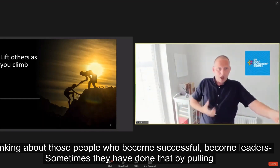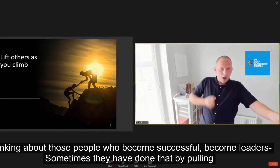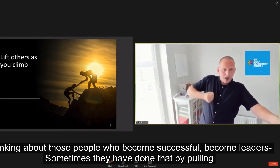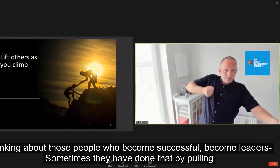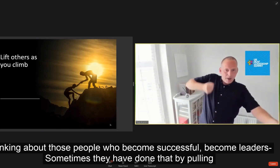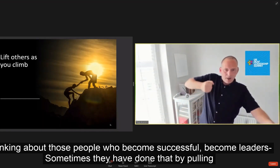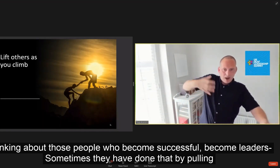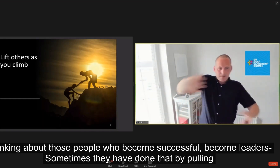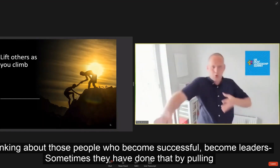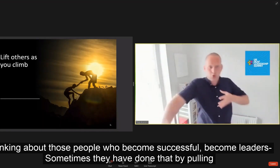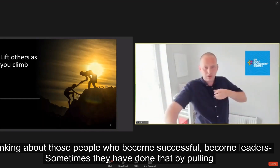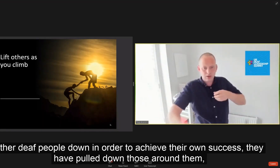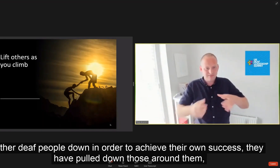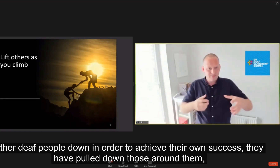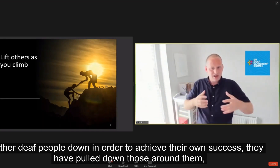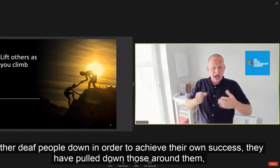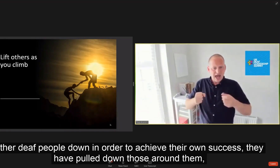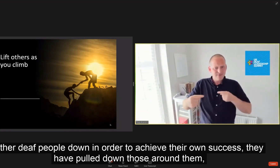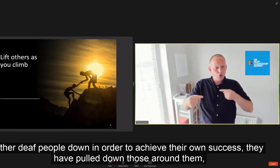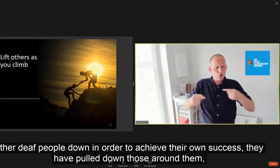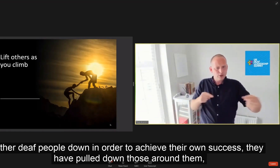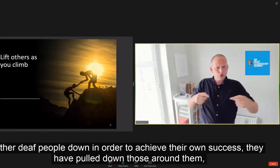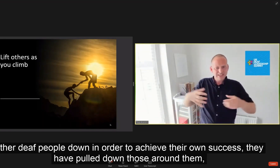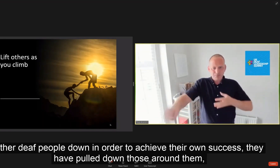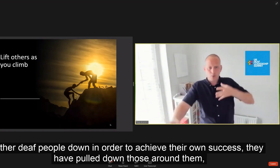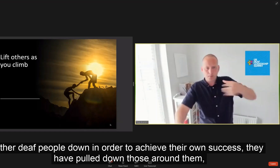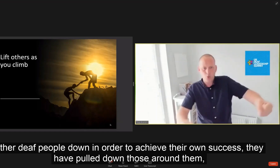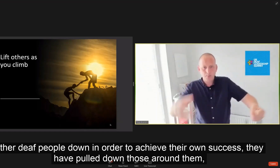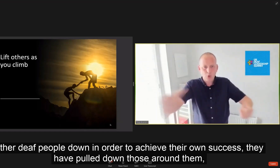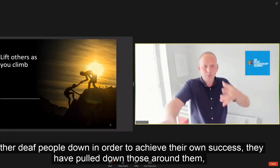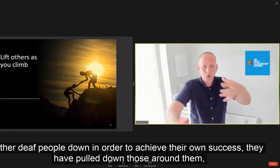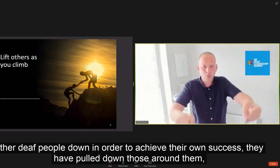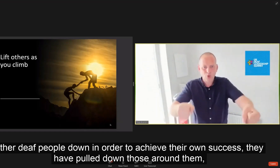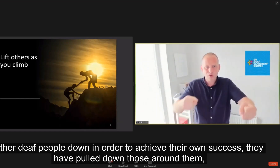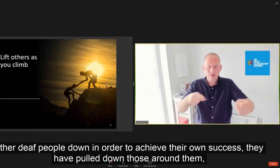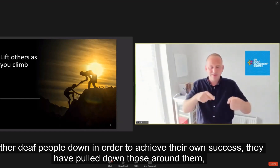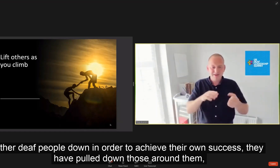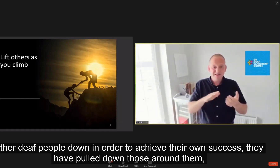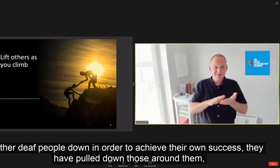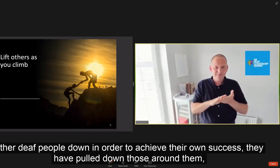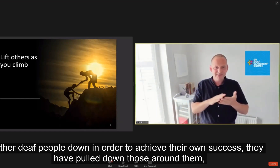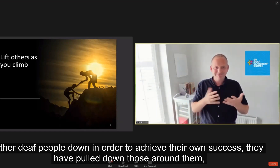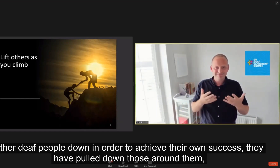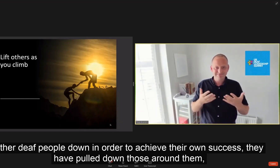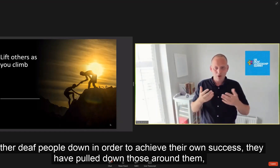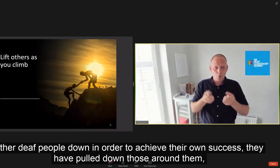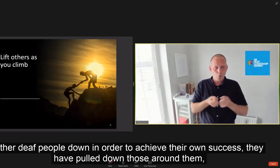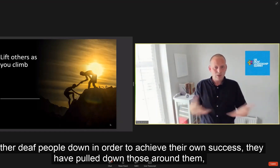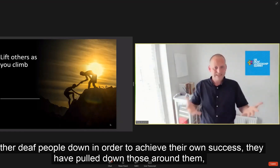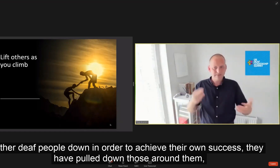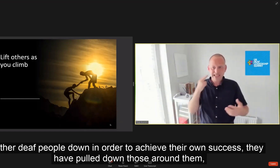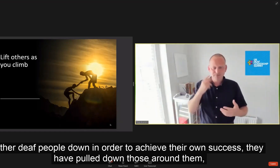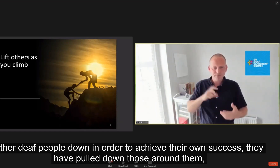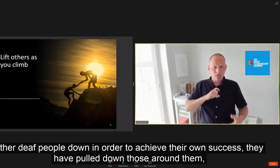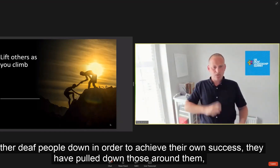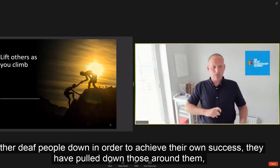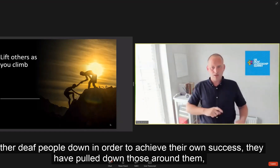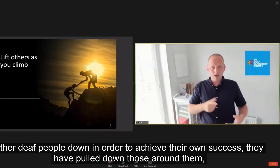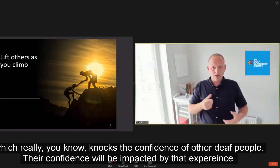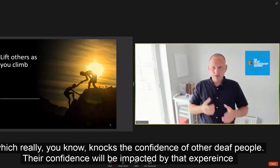done that by pulling other deaf people down in order to achieve their own success. They have pulled down those around them, which really,